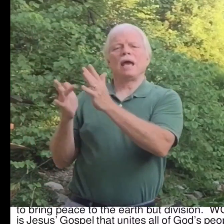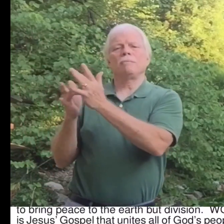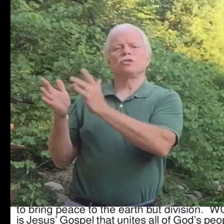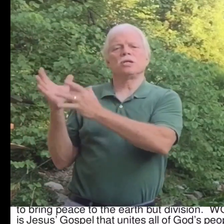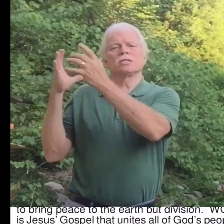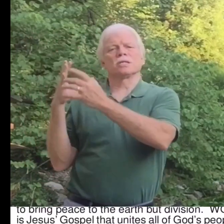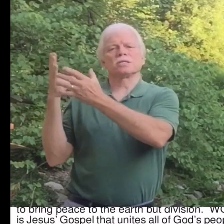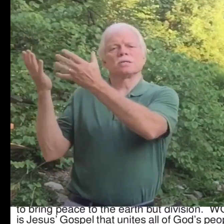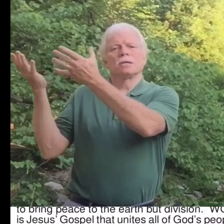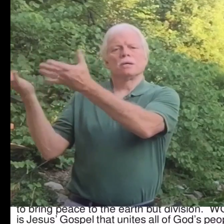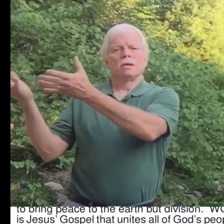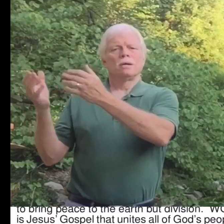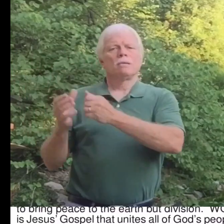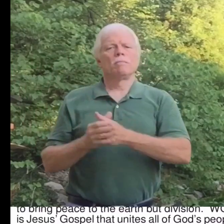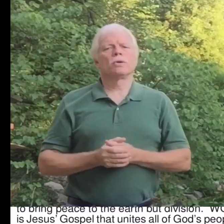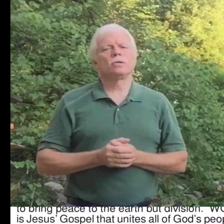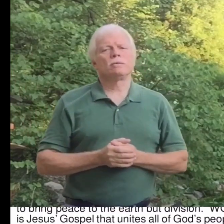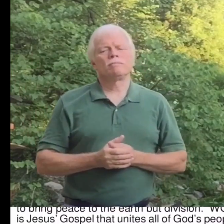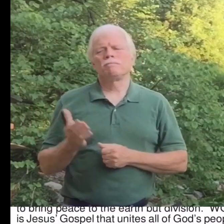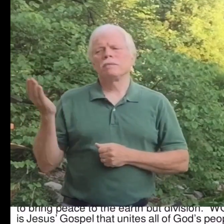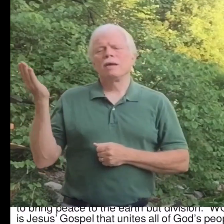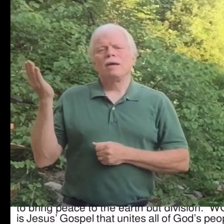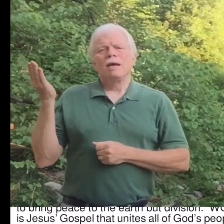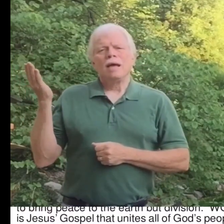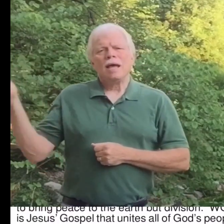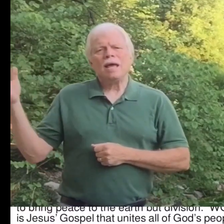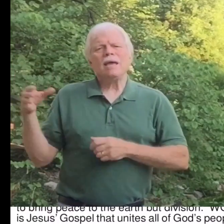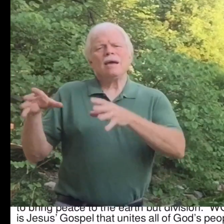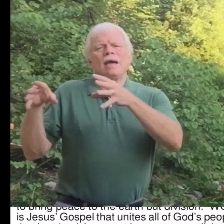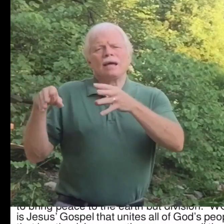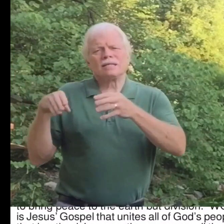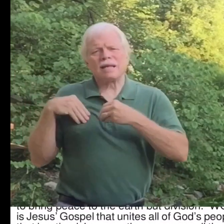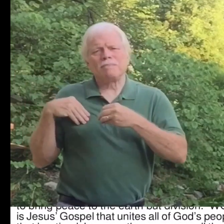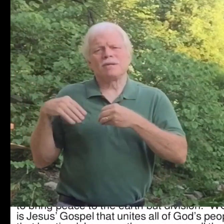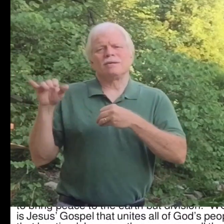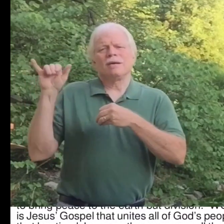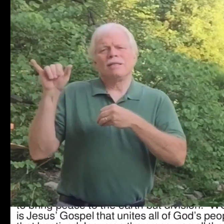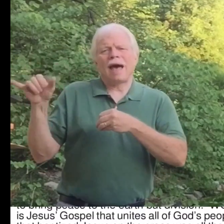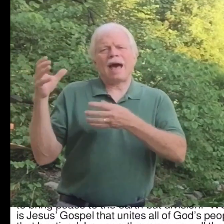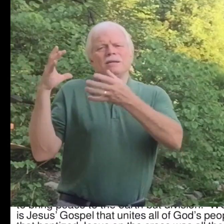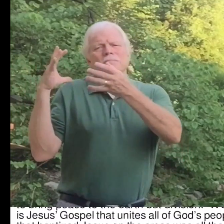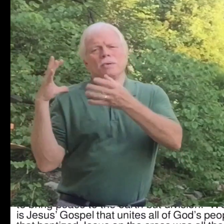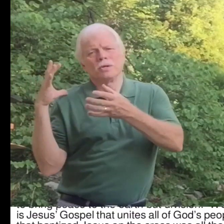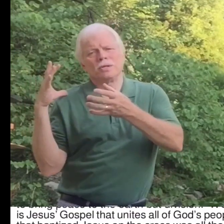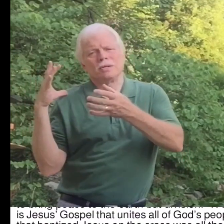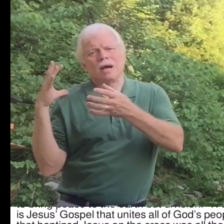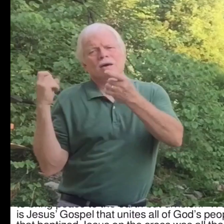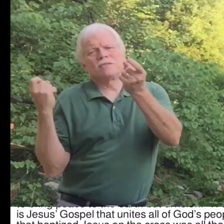became Jesus' burden. He accepted that burden of